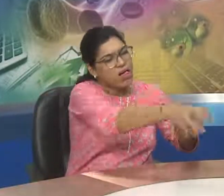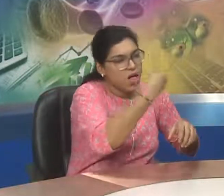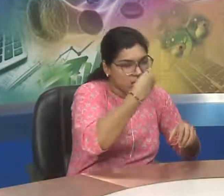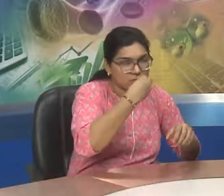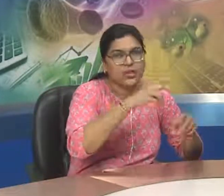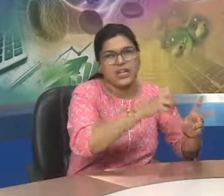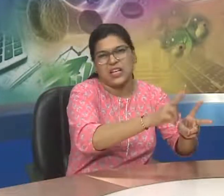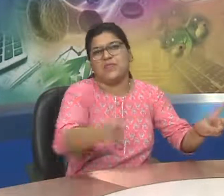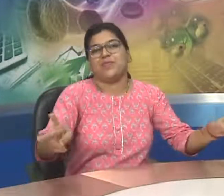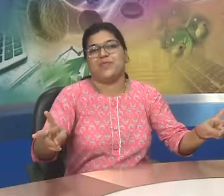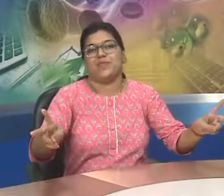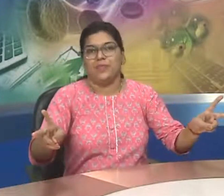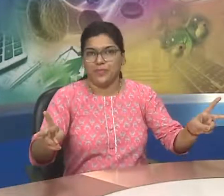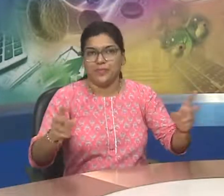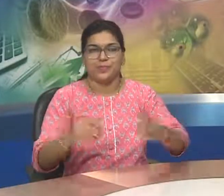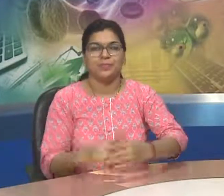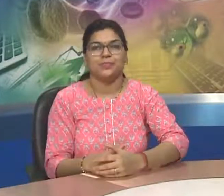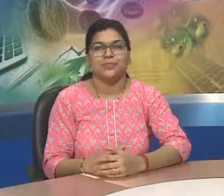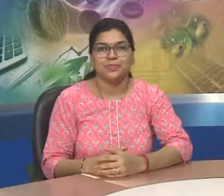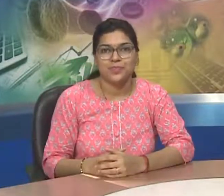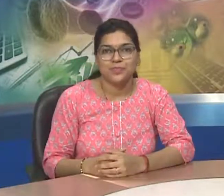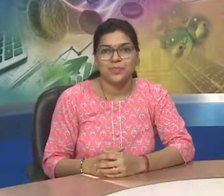world is dependent upon.